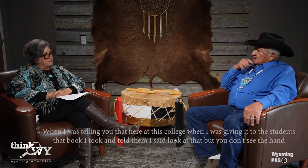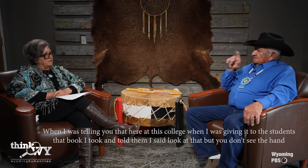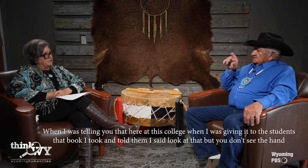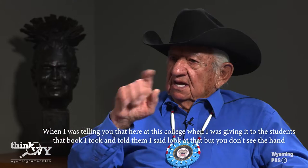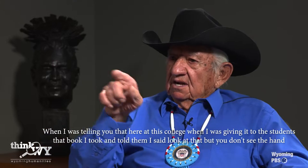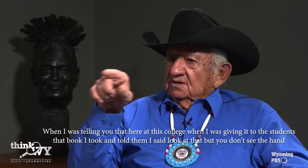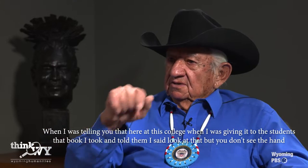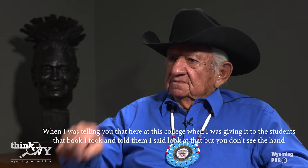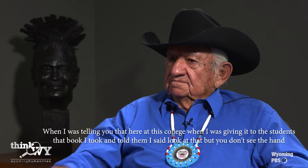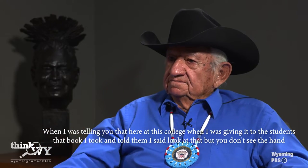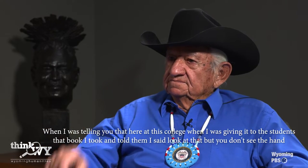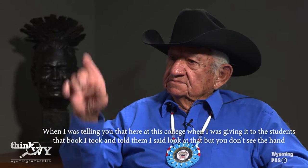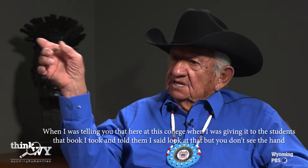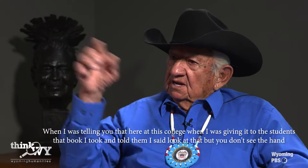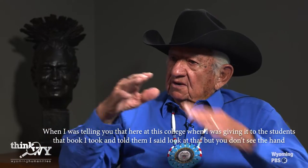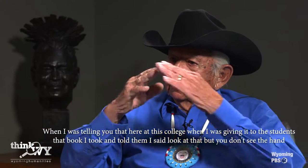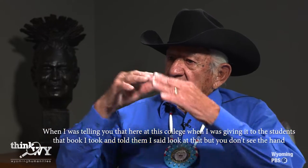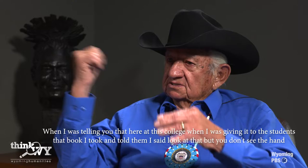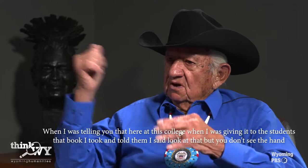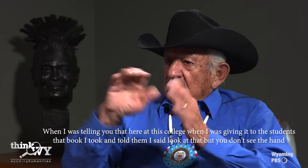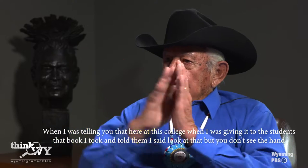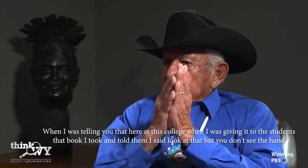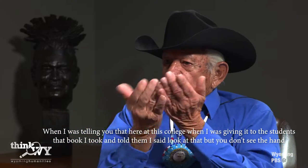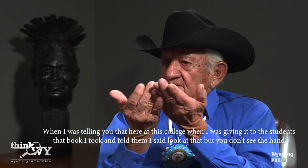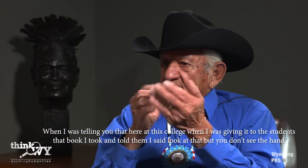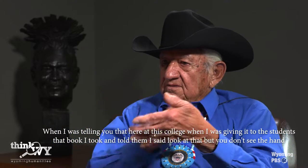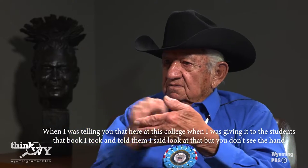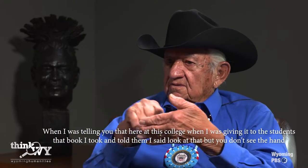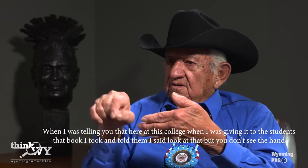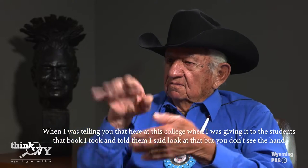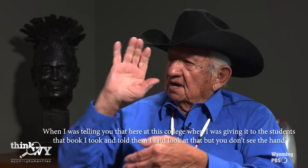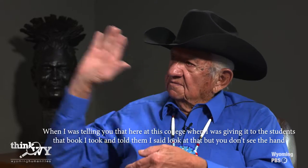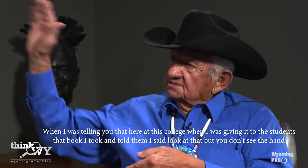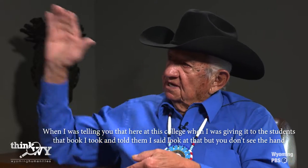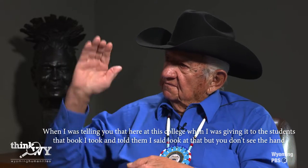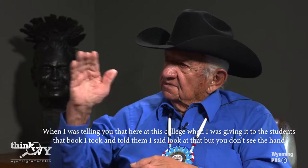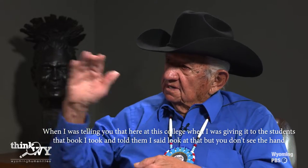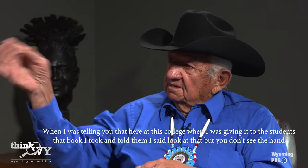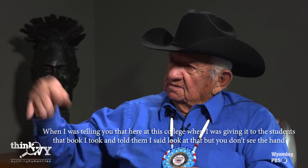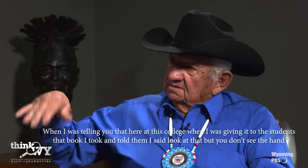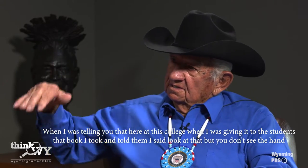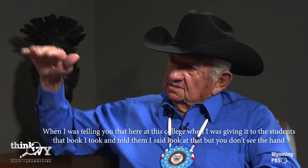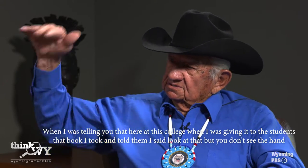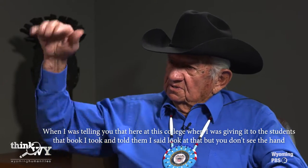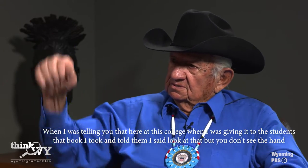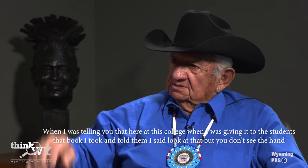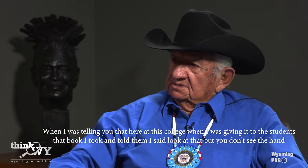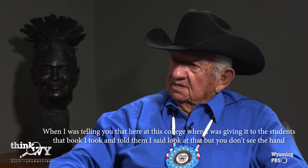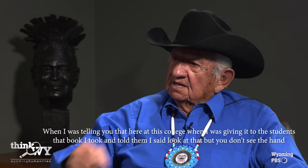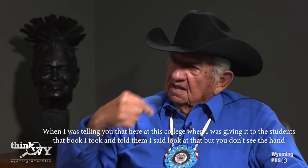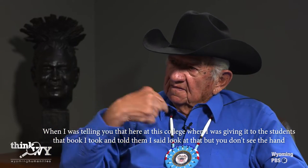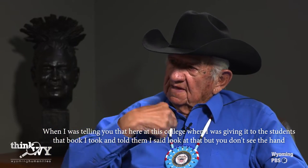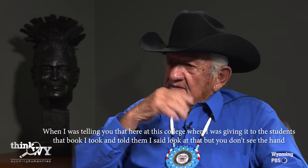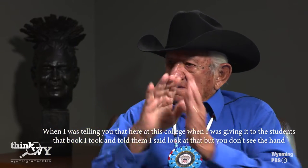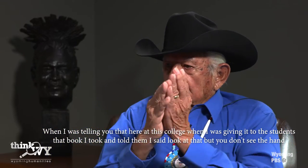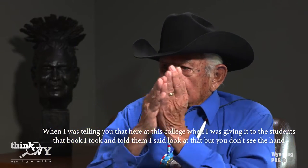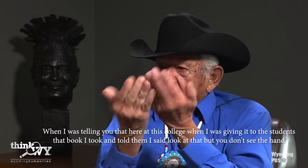I was telling you that here at this college, when I was giving it to the students, that